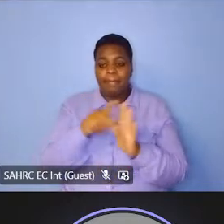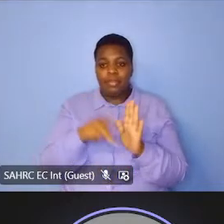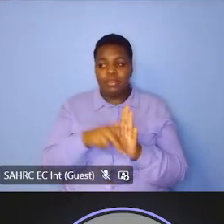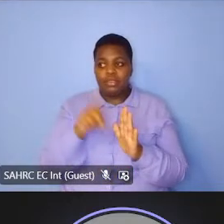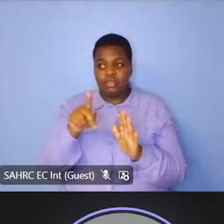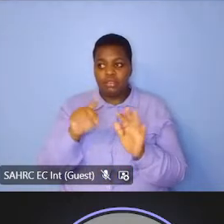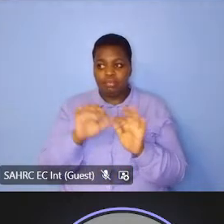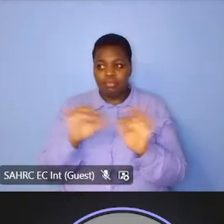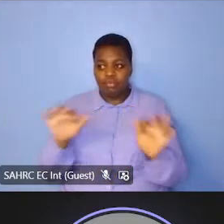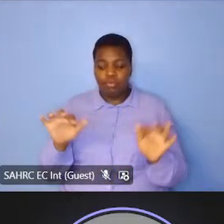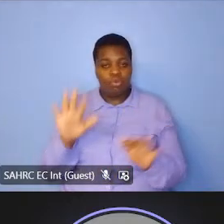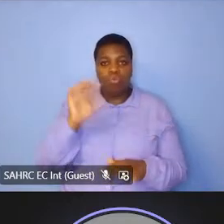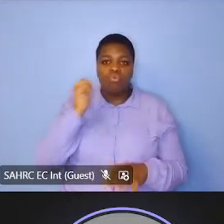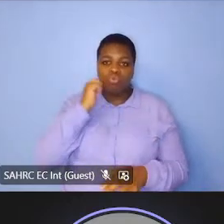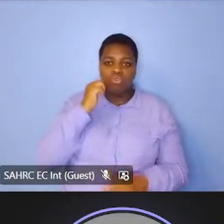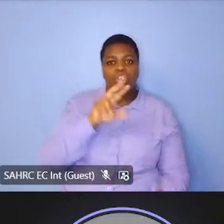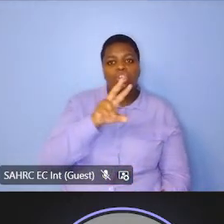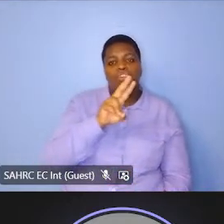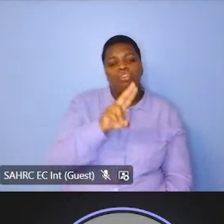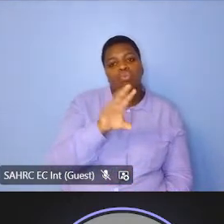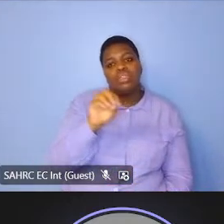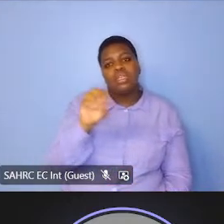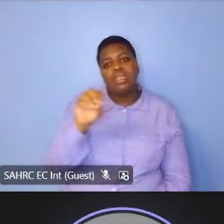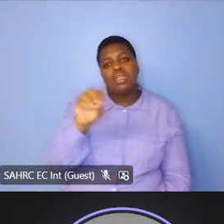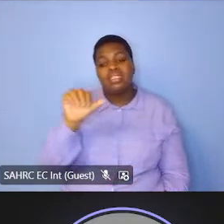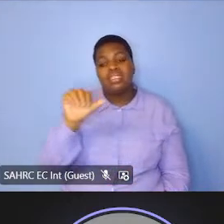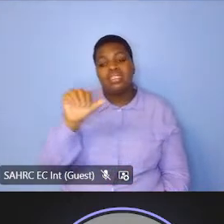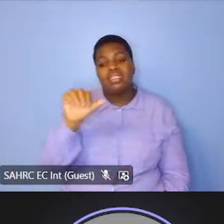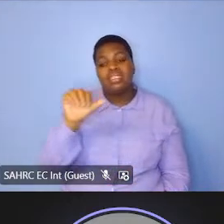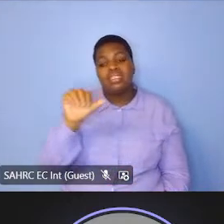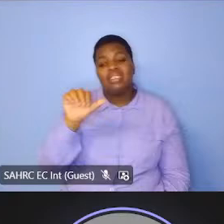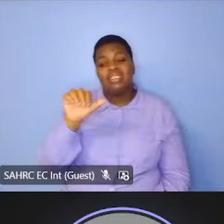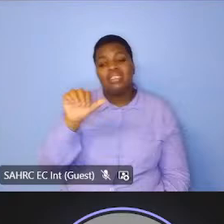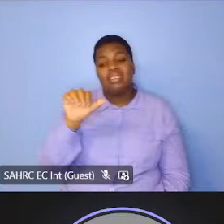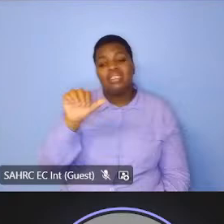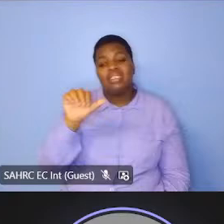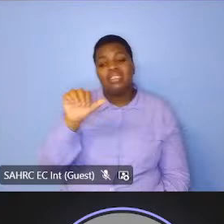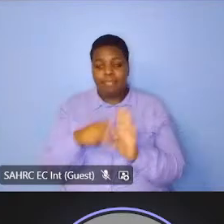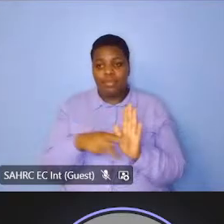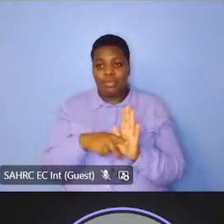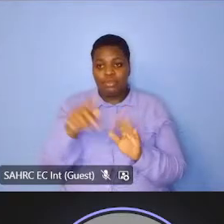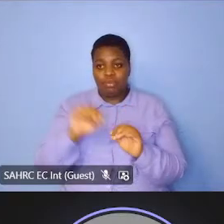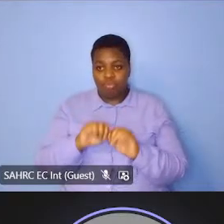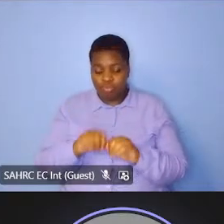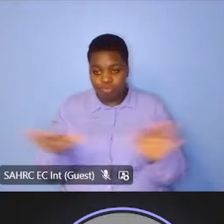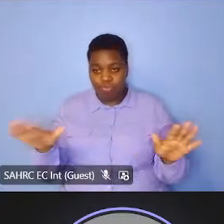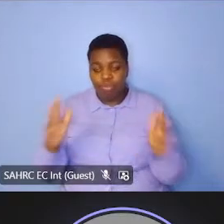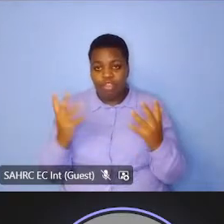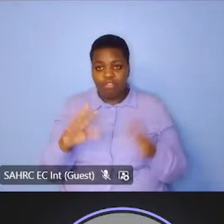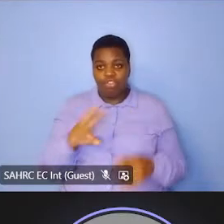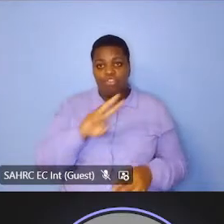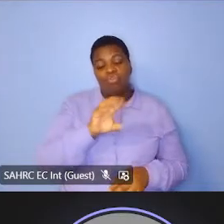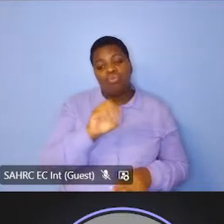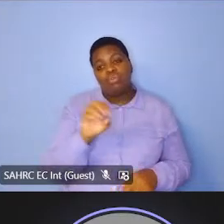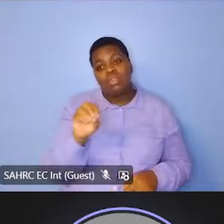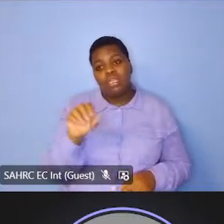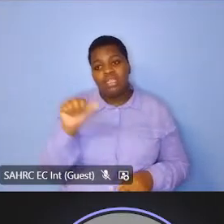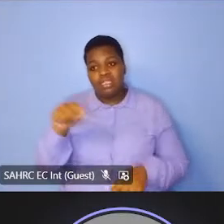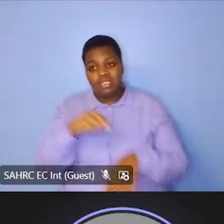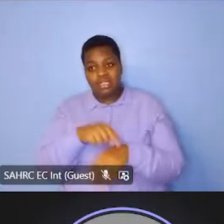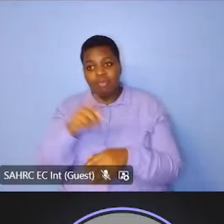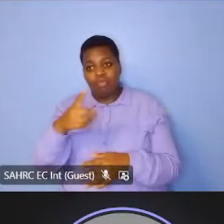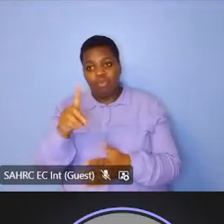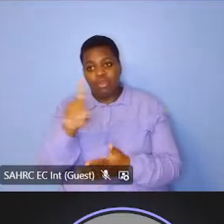not in 2016, in 2006, whilst this policy was published as a draft in 2006, many